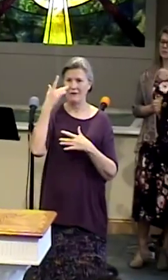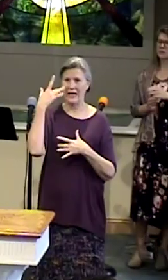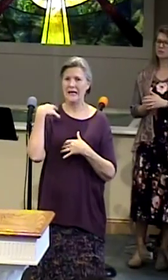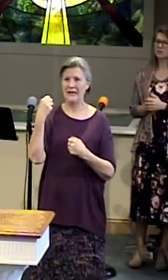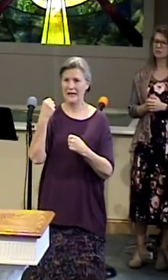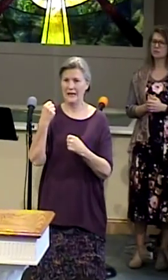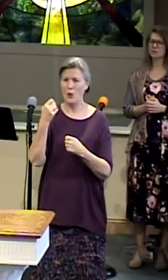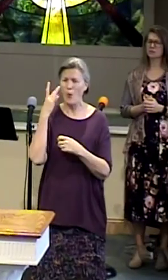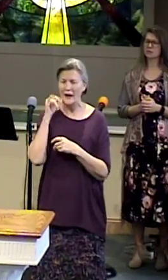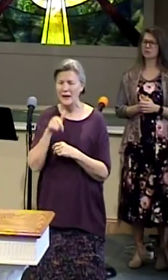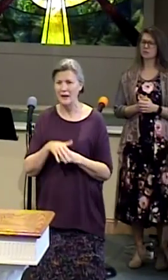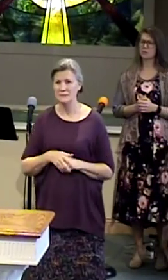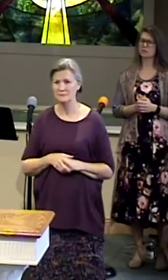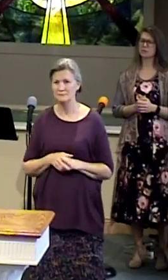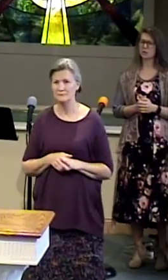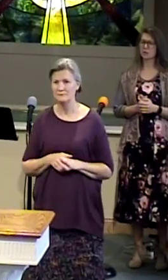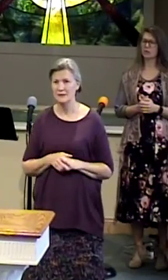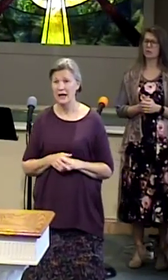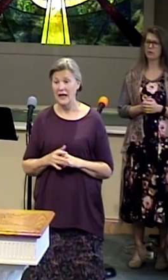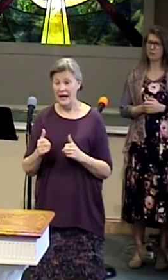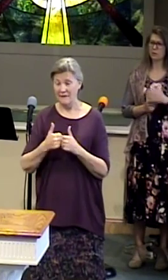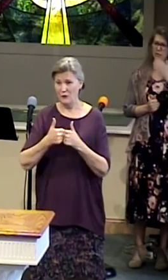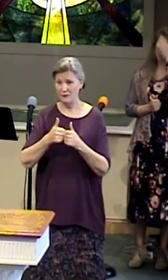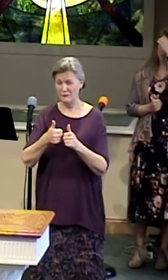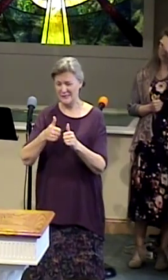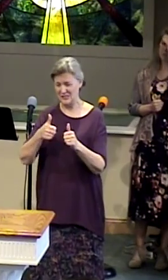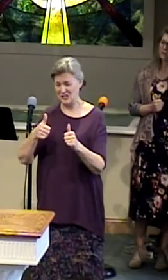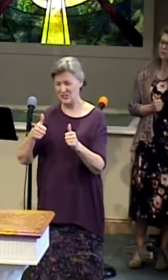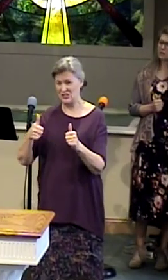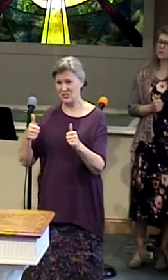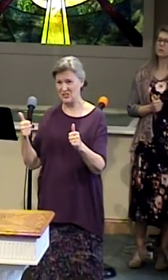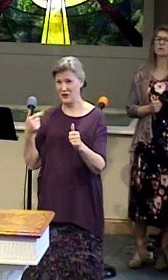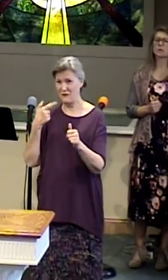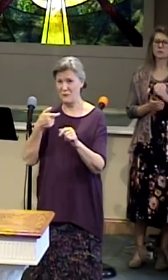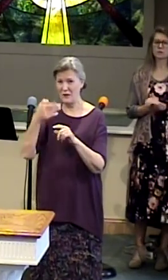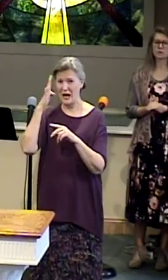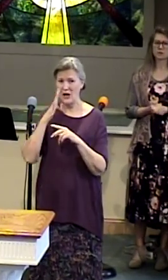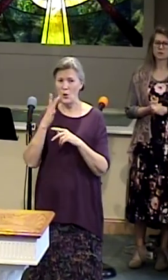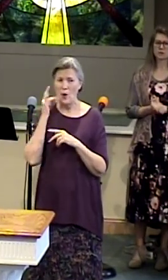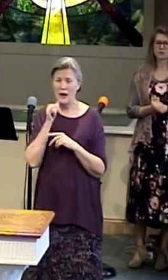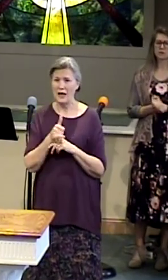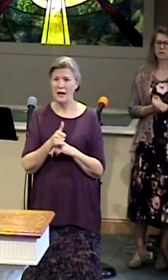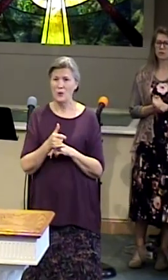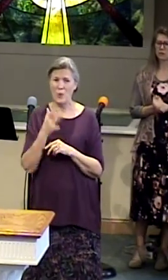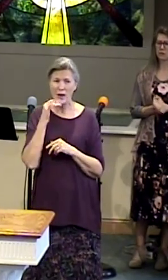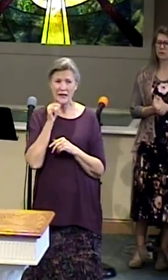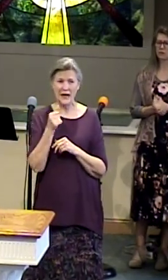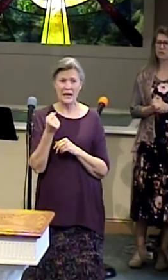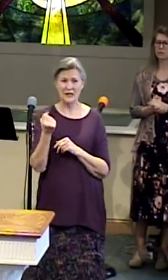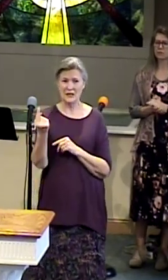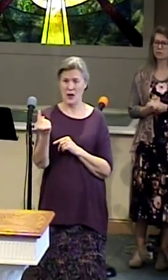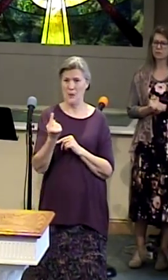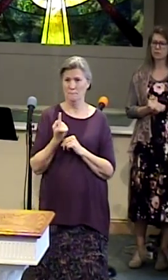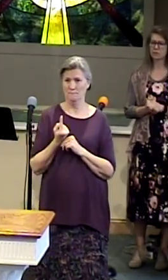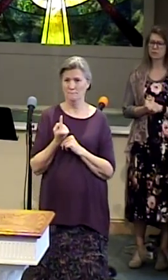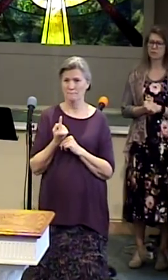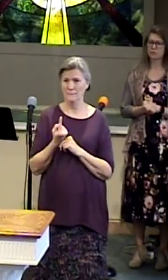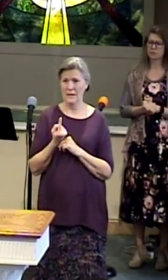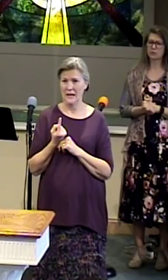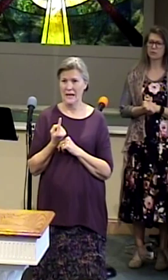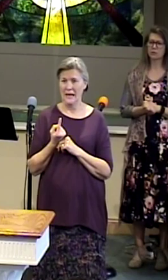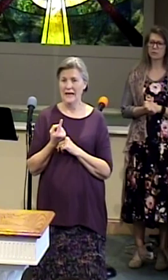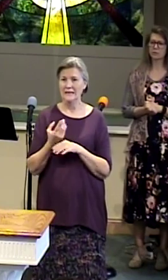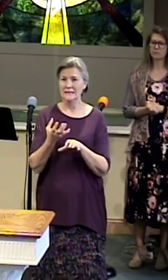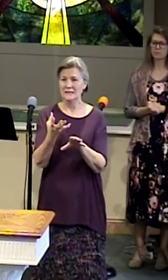If you're a long ways from God, my question to you today is, why not? Why wouldn't you take this opportunity? The presence of